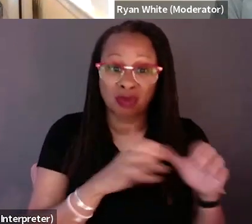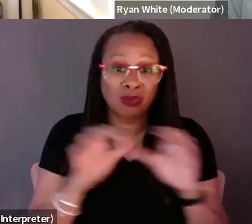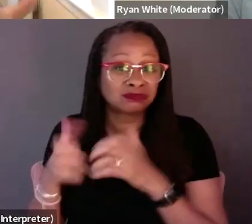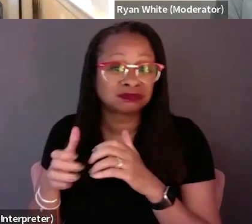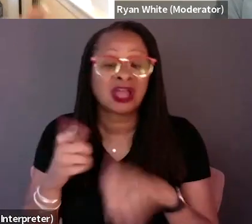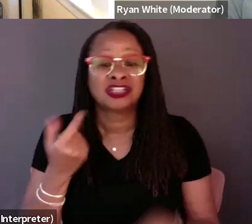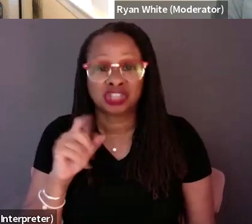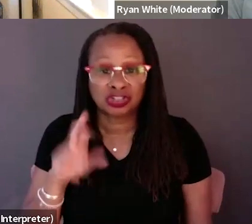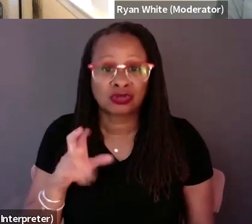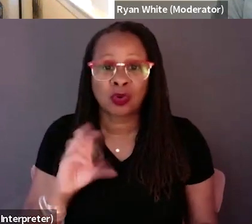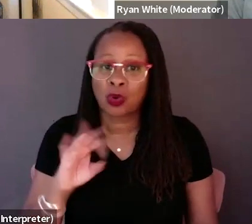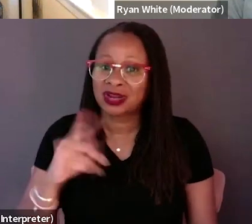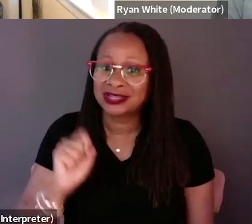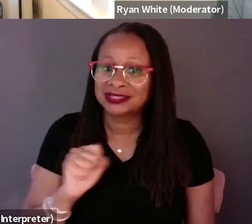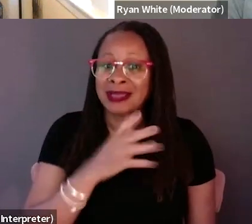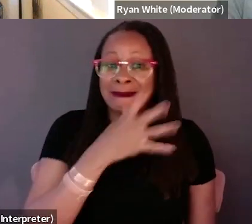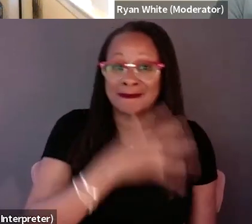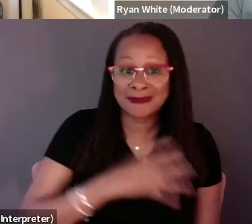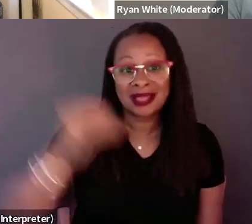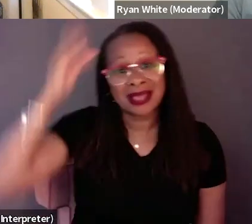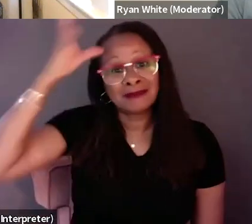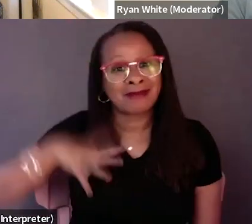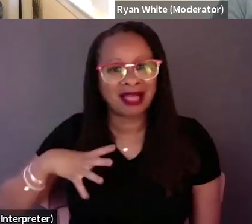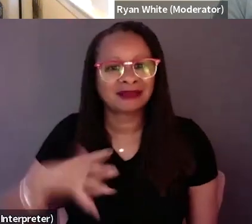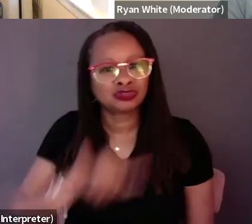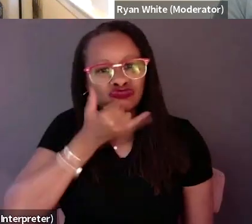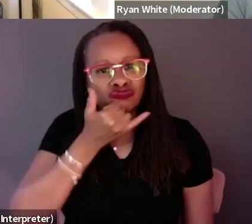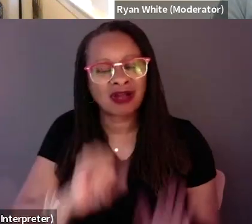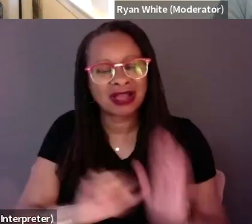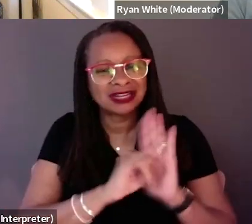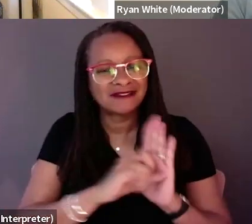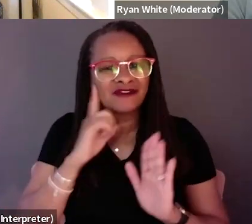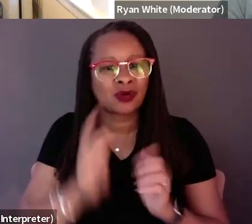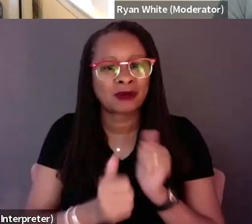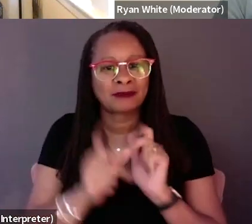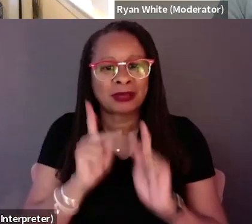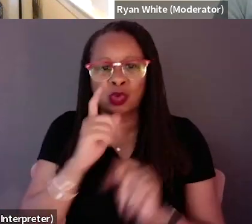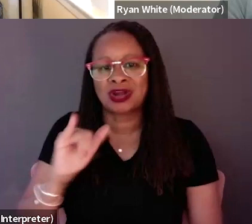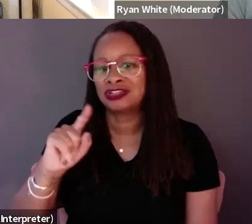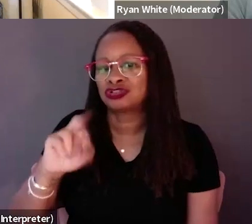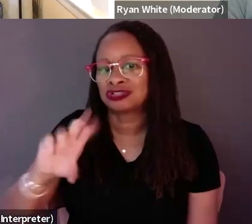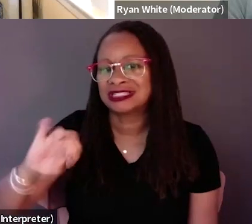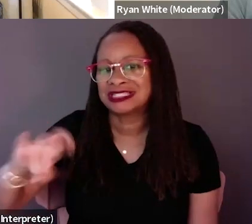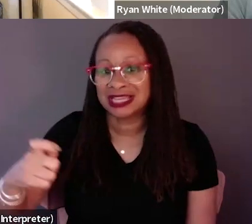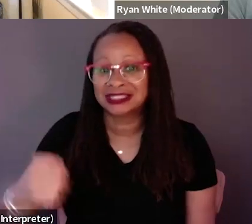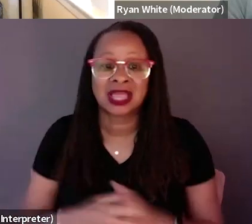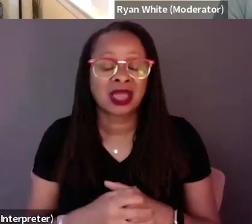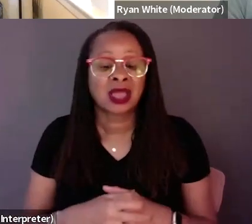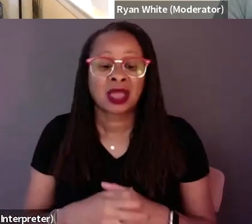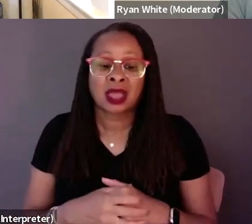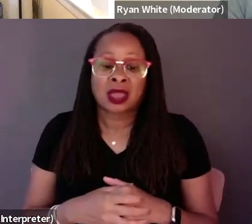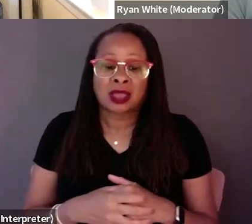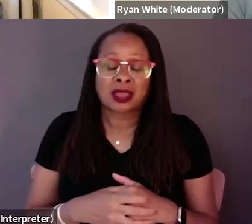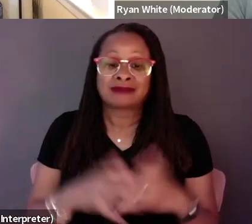doesn't exist in human beings. So just so that when someone then learns about people that